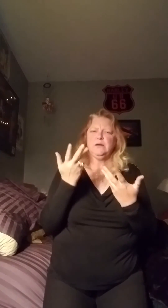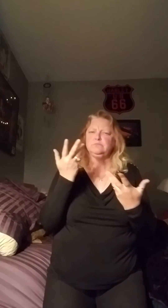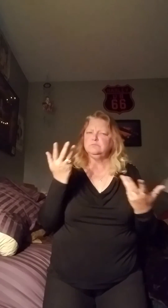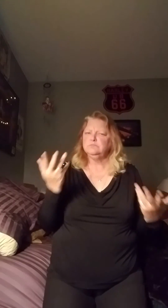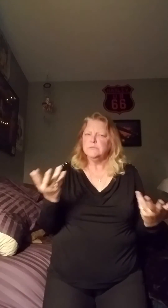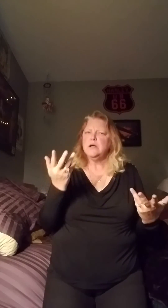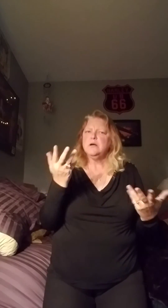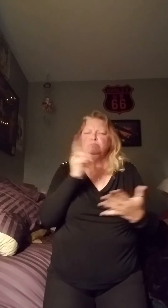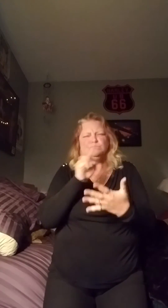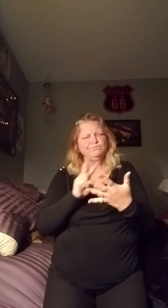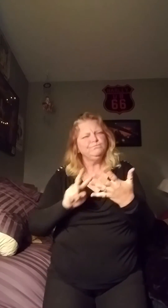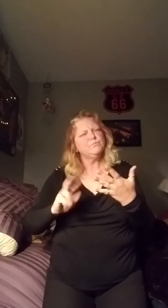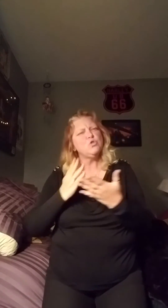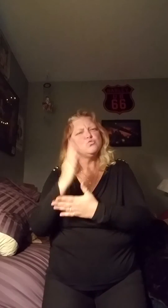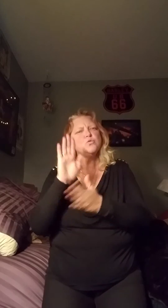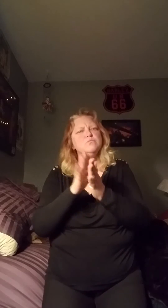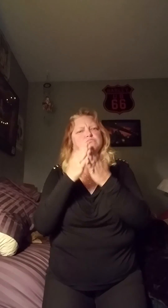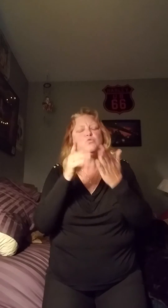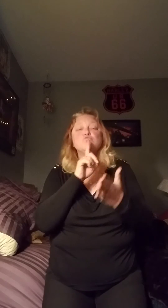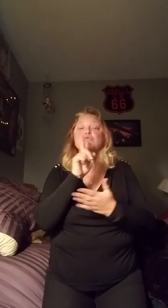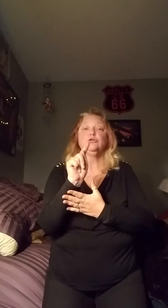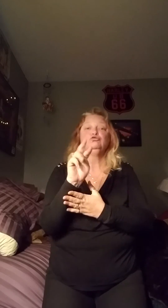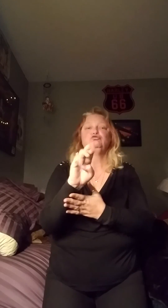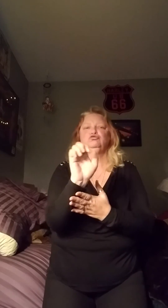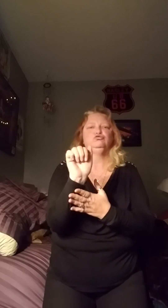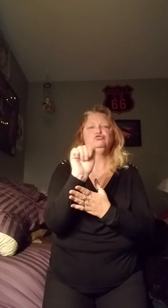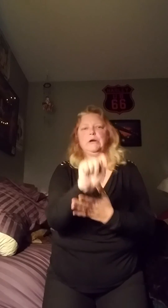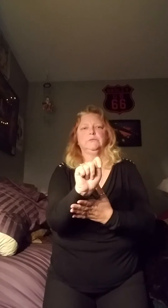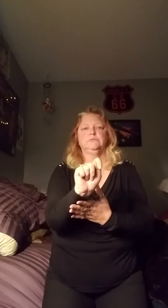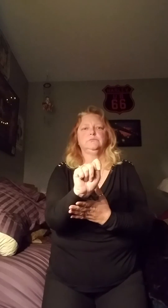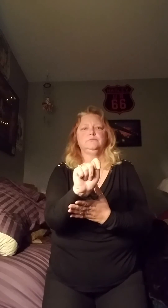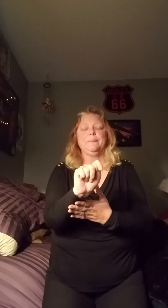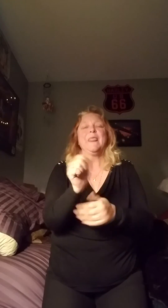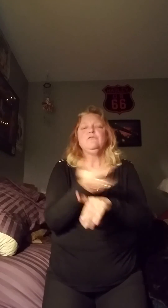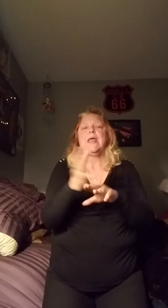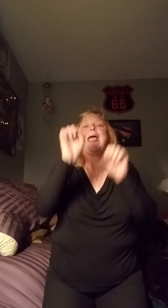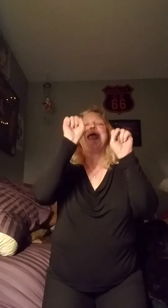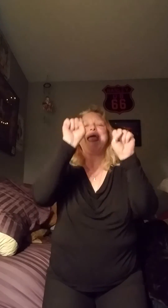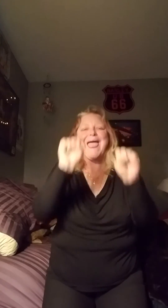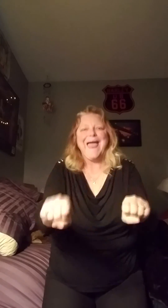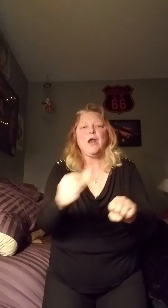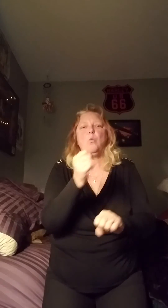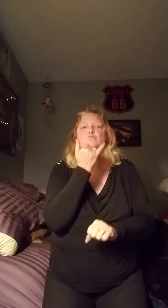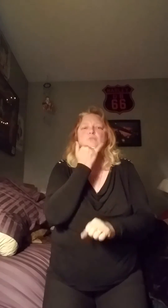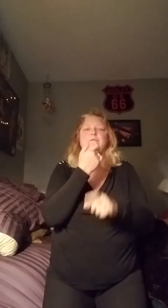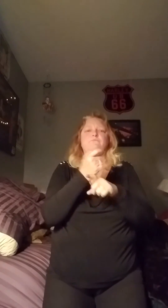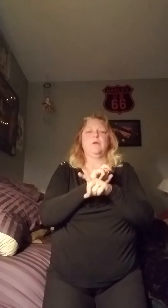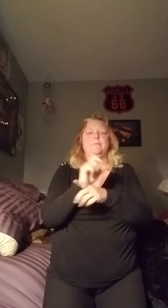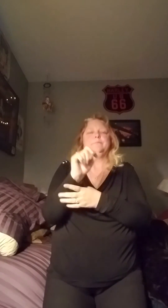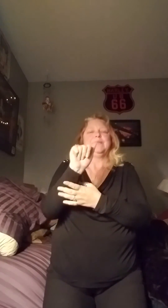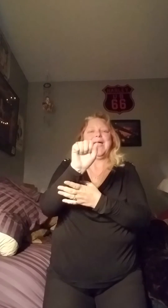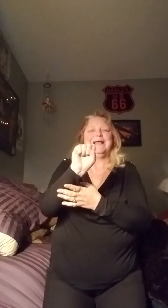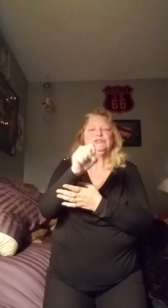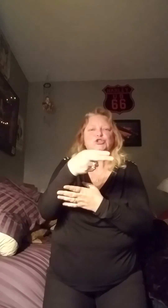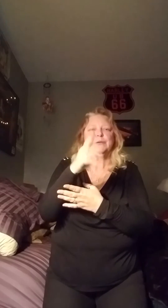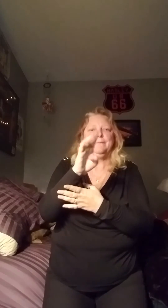is a treat. Everything that can go wrong in mental life, from Asperger's syndrome to